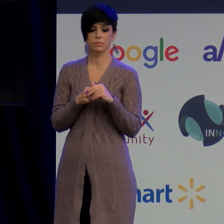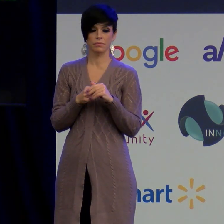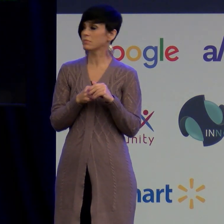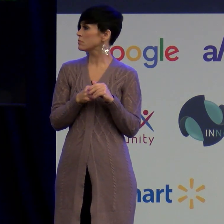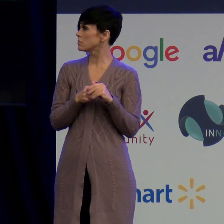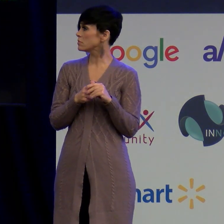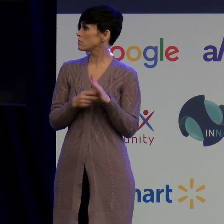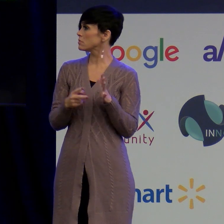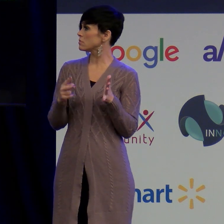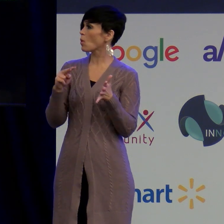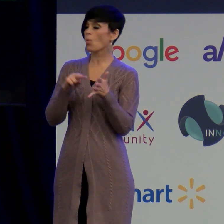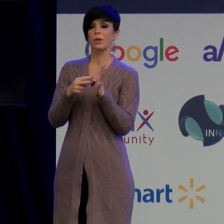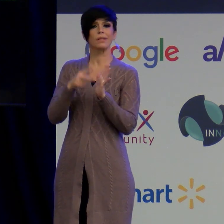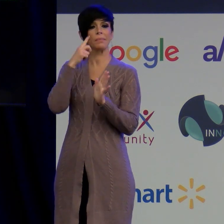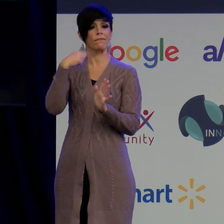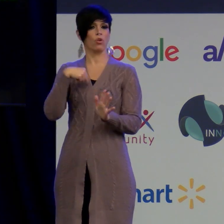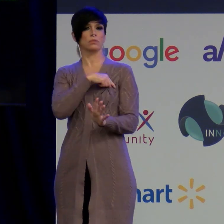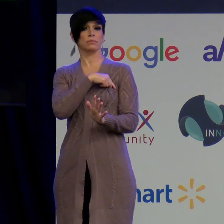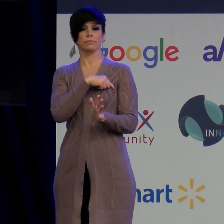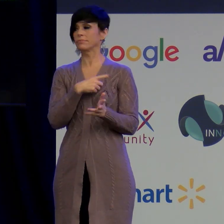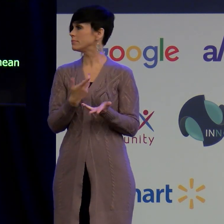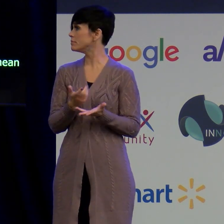What does it mean to us?